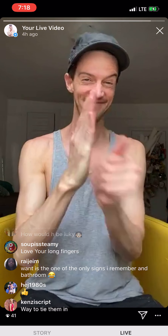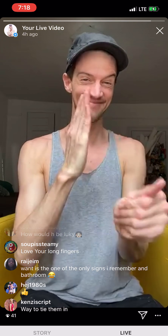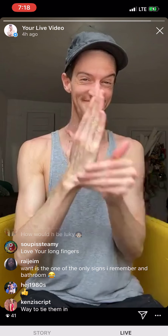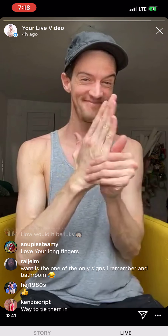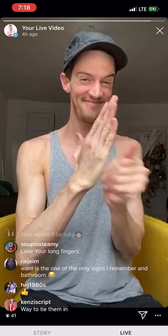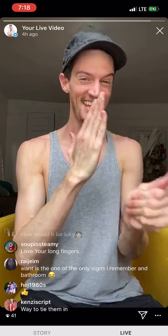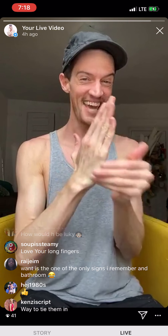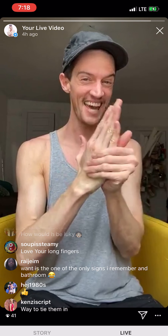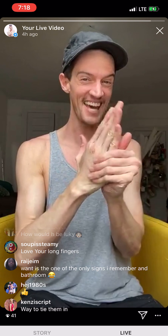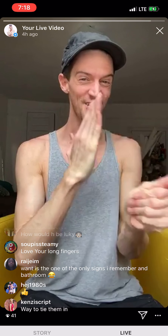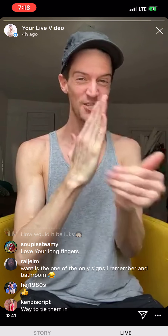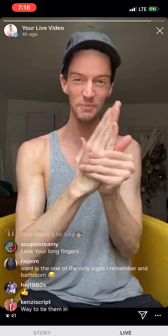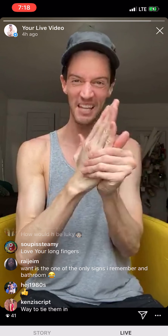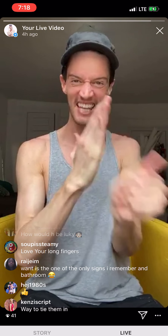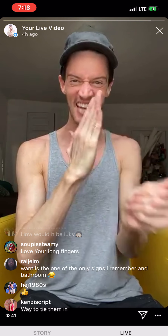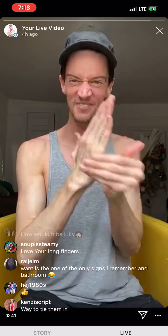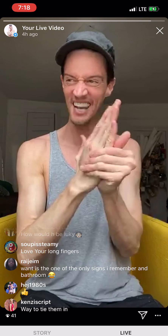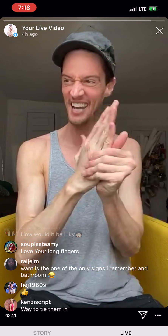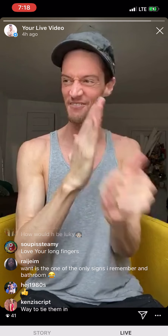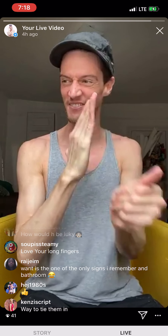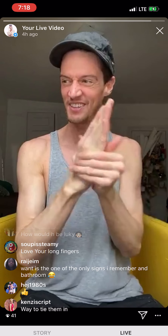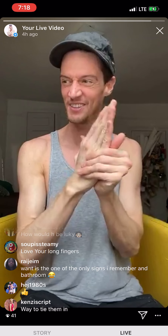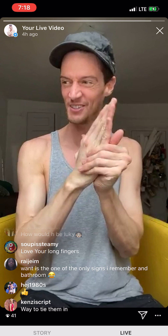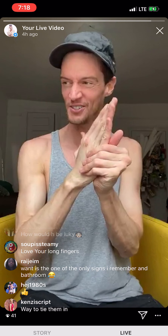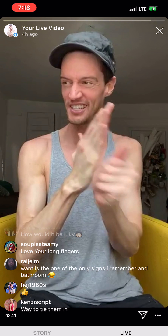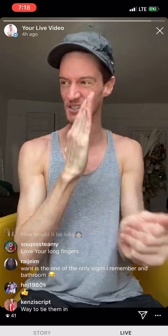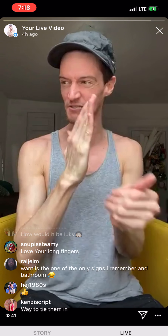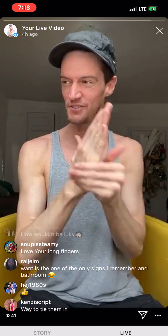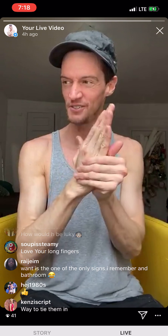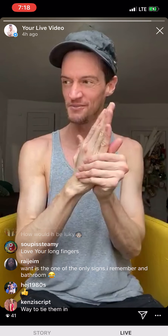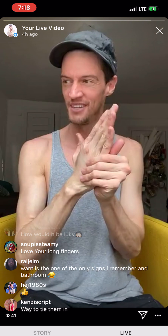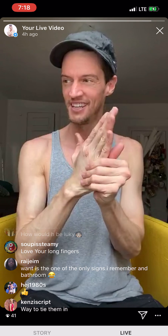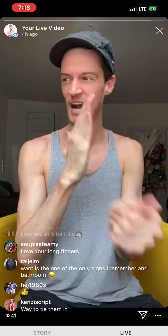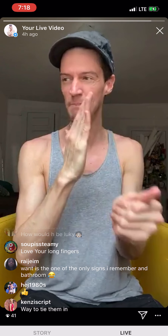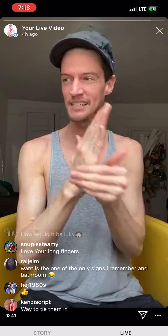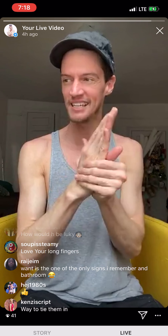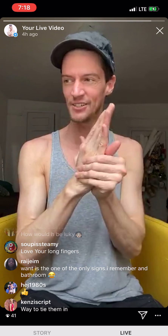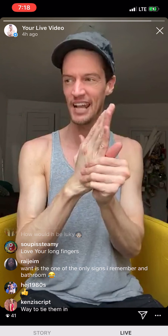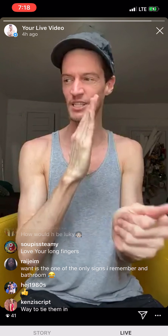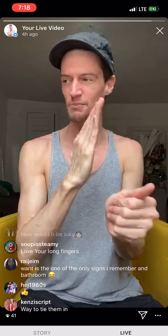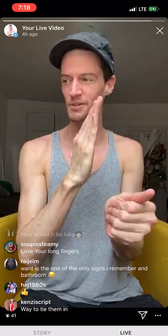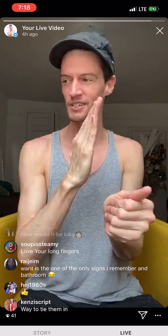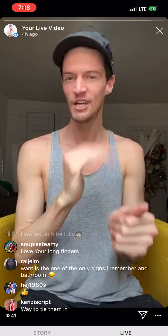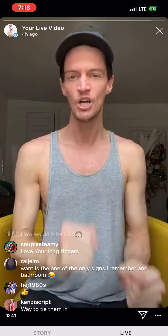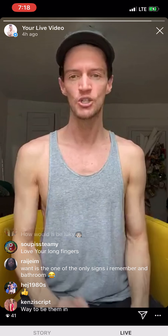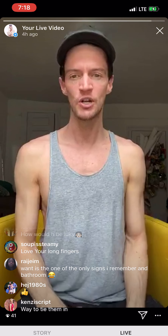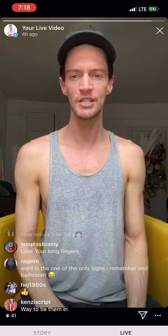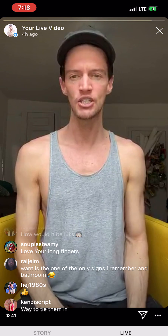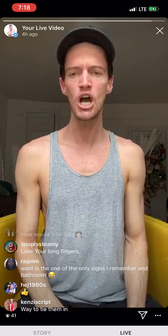Yeah. Sharp like the edge of a knife. They're skillful. Competent. They're an expert. Tradition.